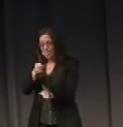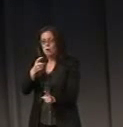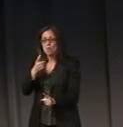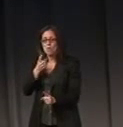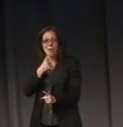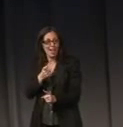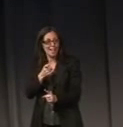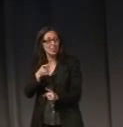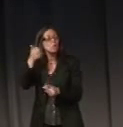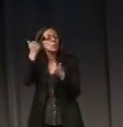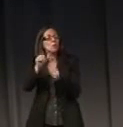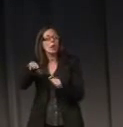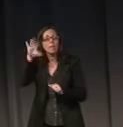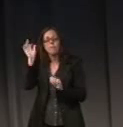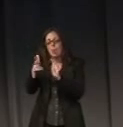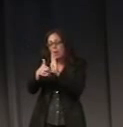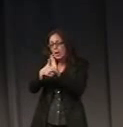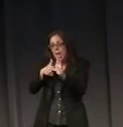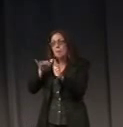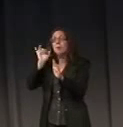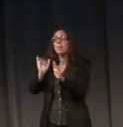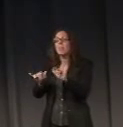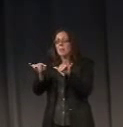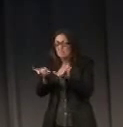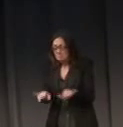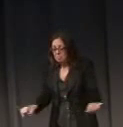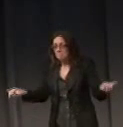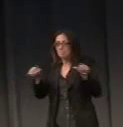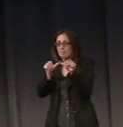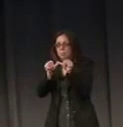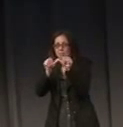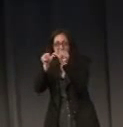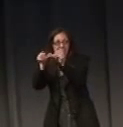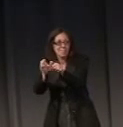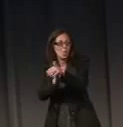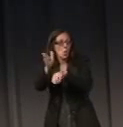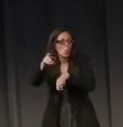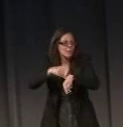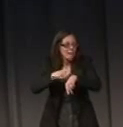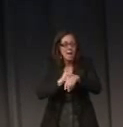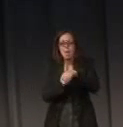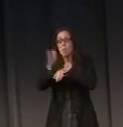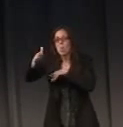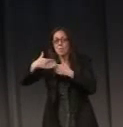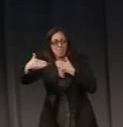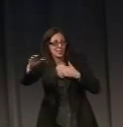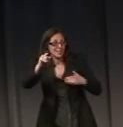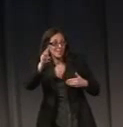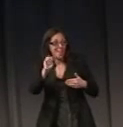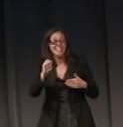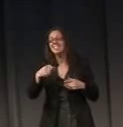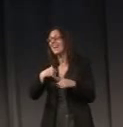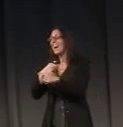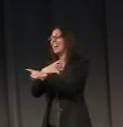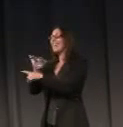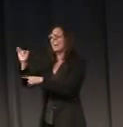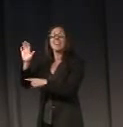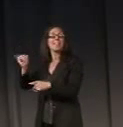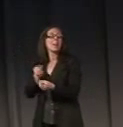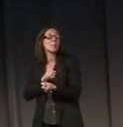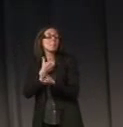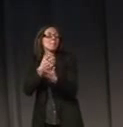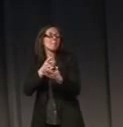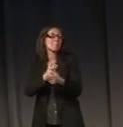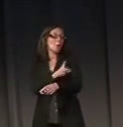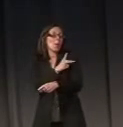I like this sort of from a poetic point of view as the counterpart to Taubes' argument about how time is implicitly involving